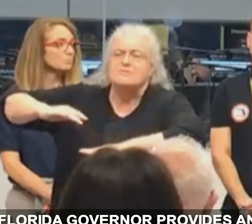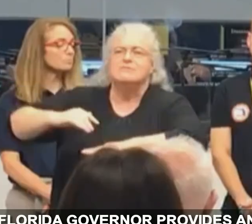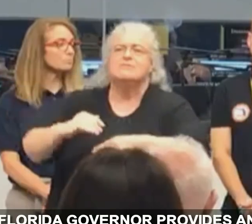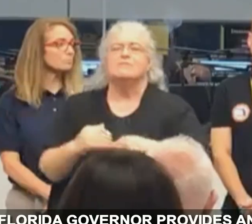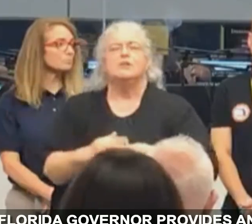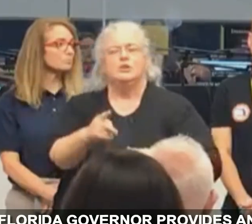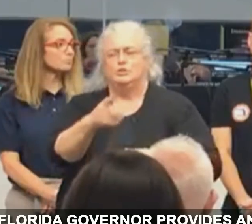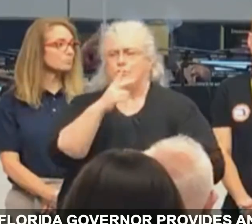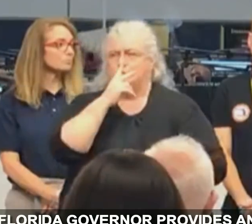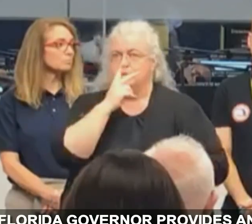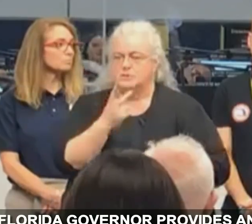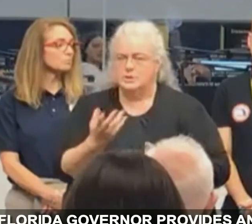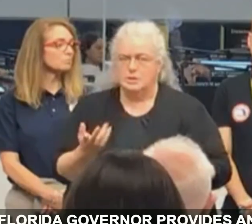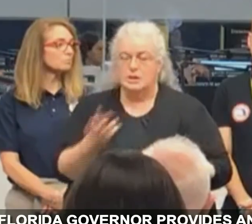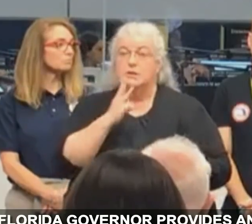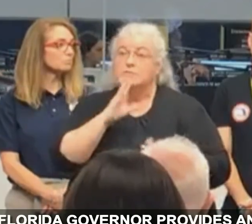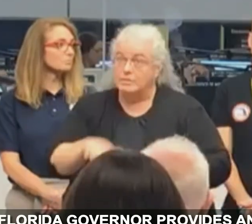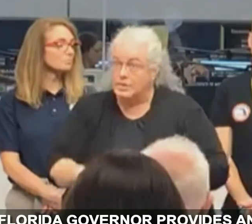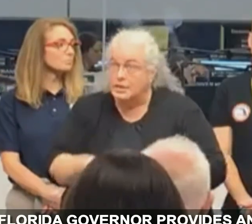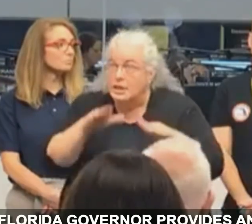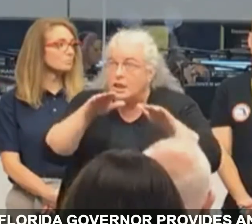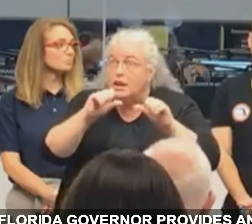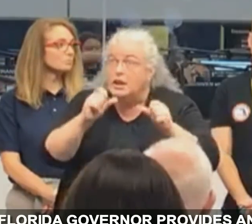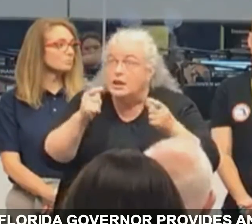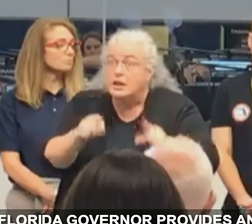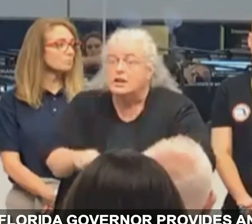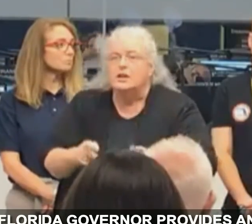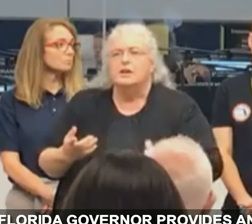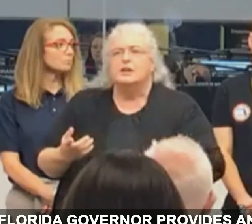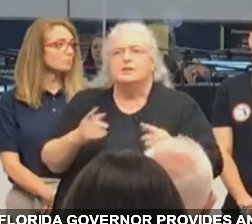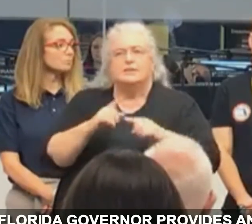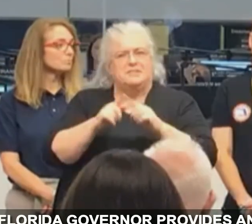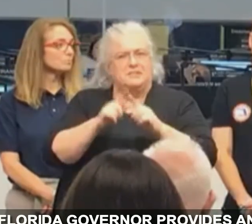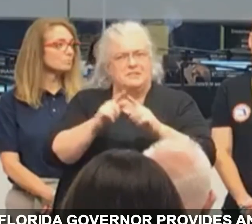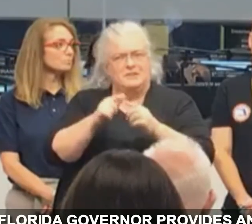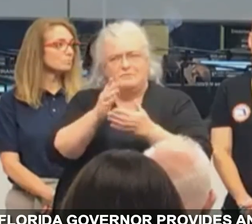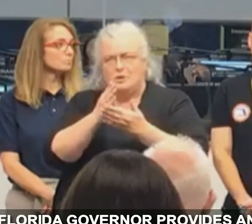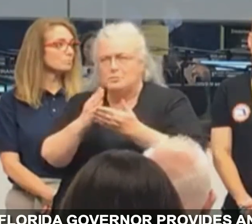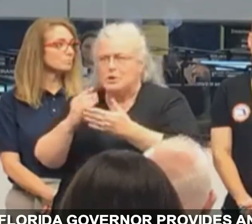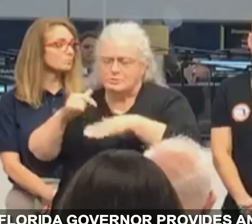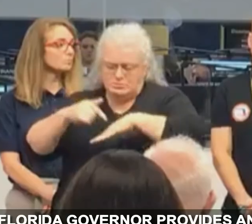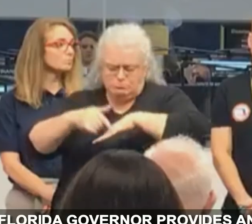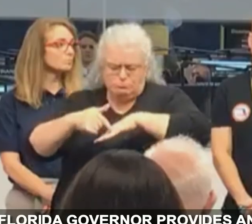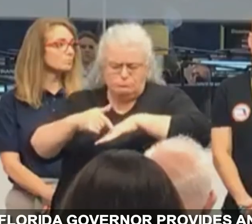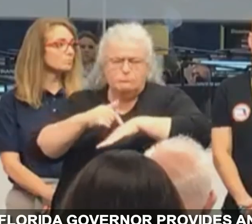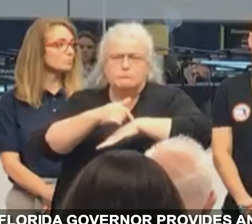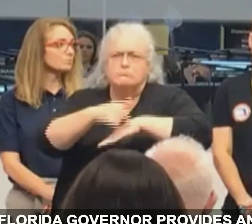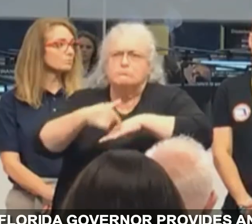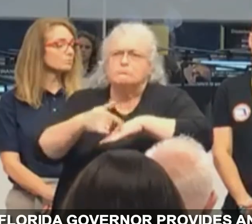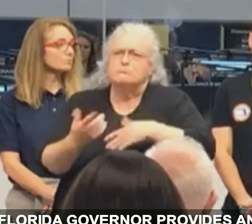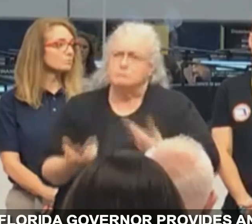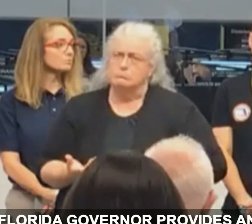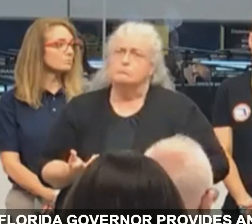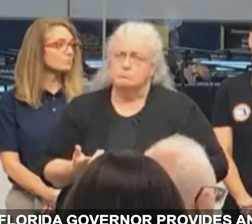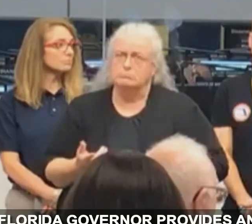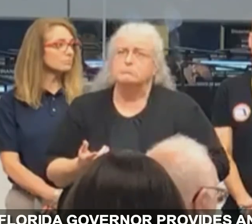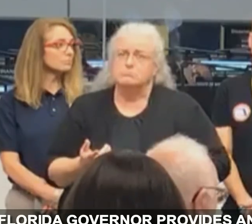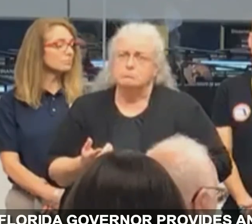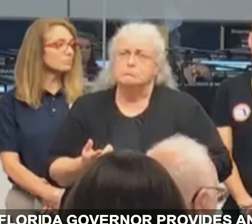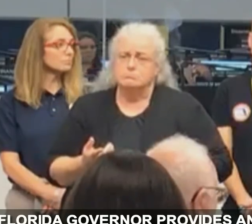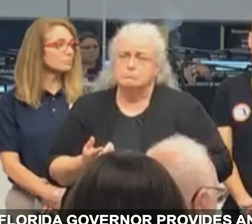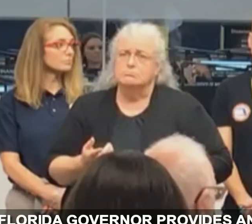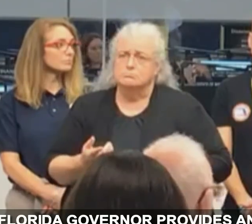at major flooding events in different parts of the state. And so the